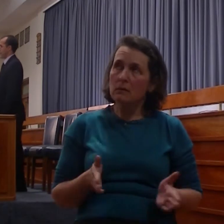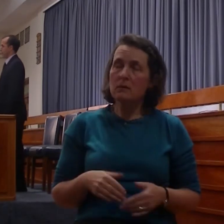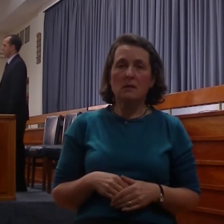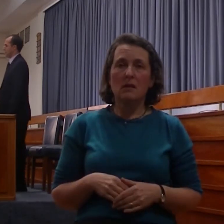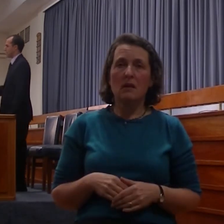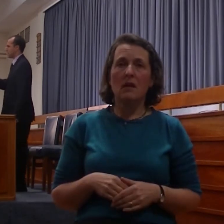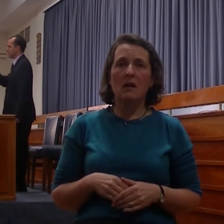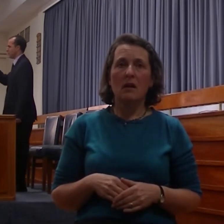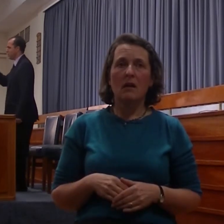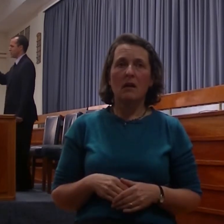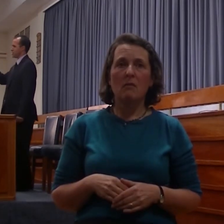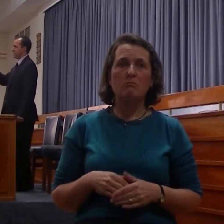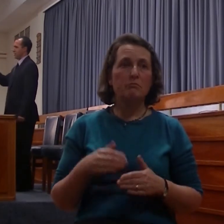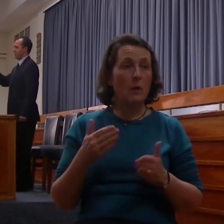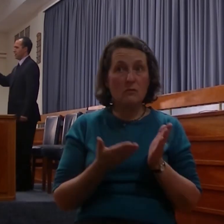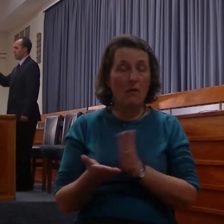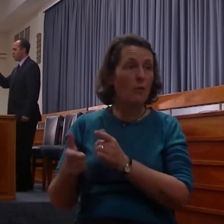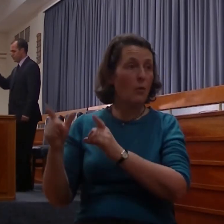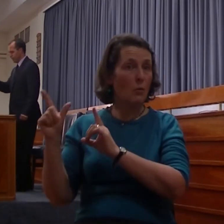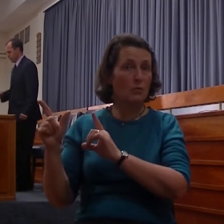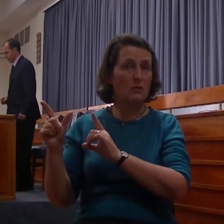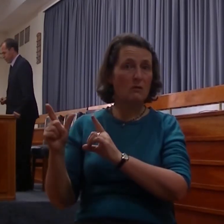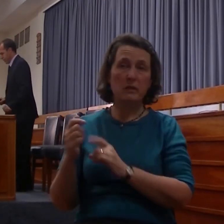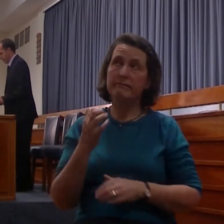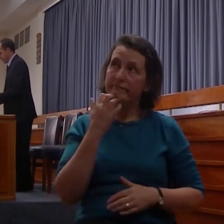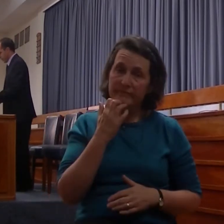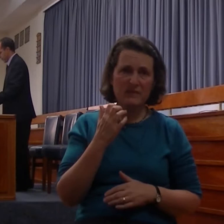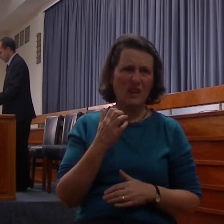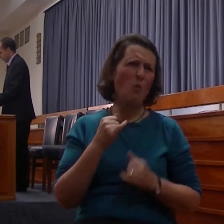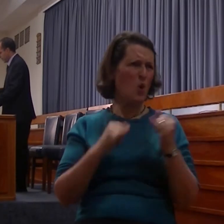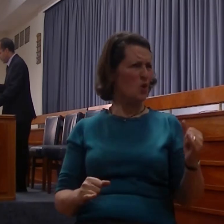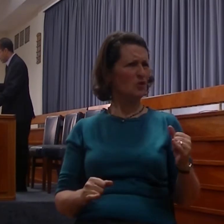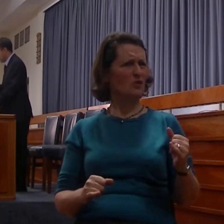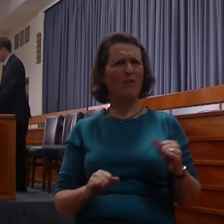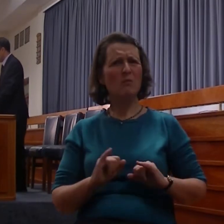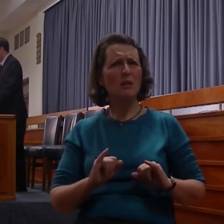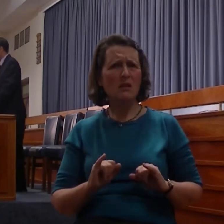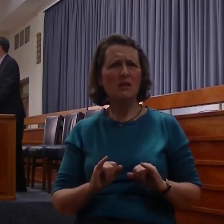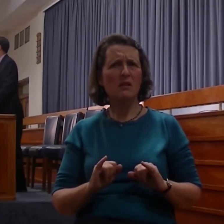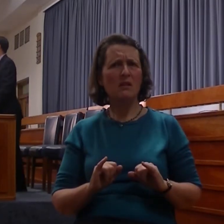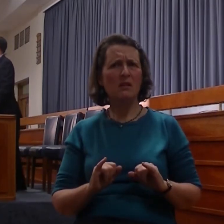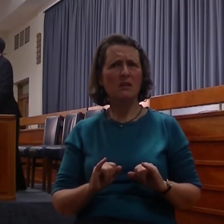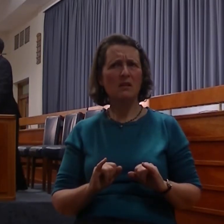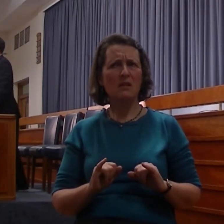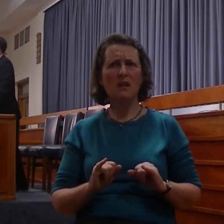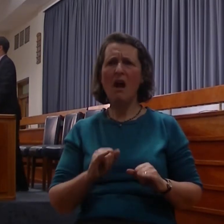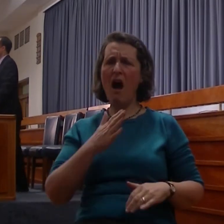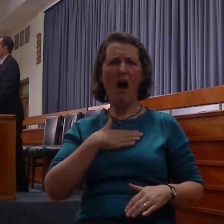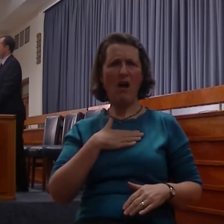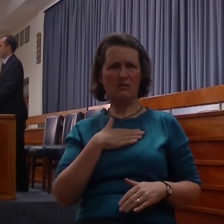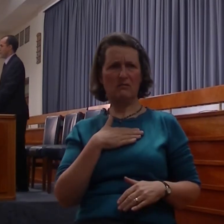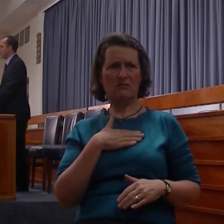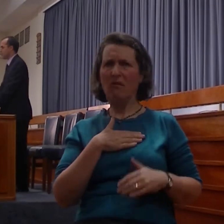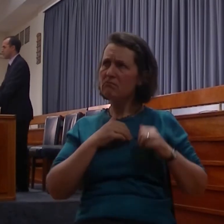when we do things out of duty and not out of love to the Lord. That's the worst